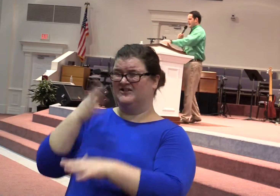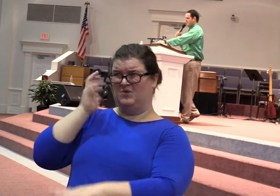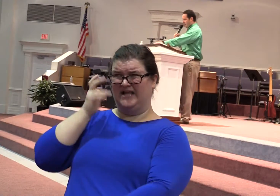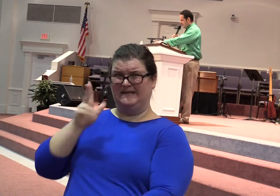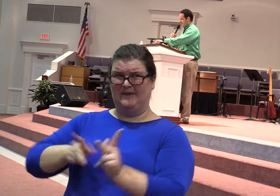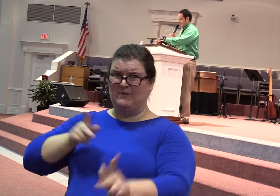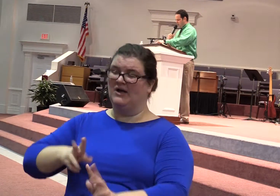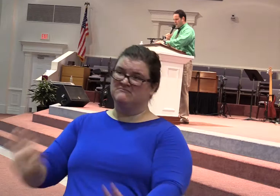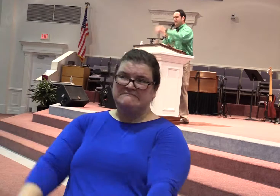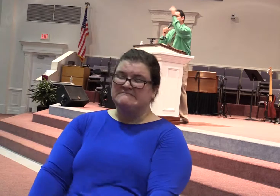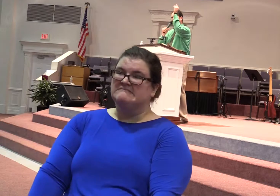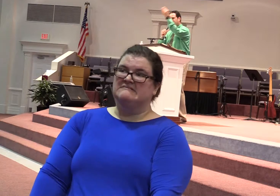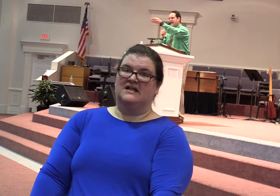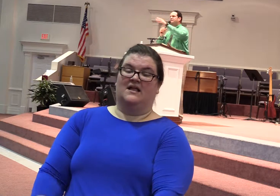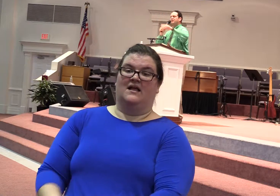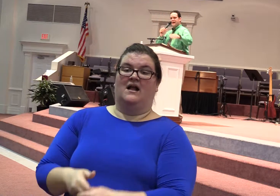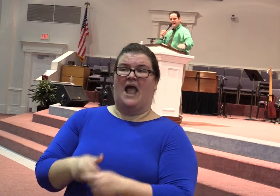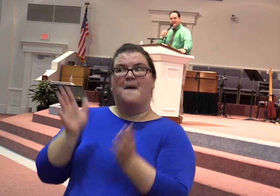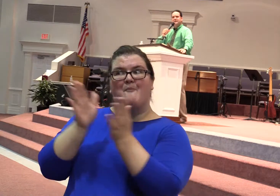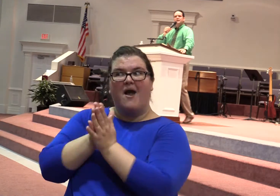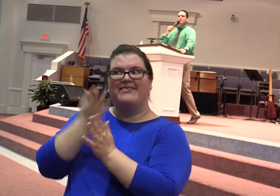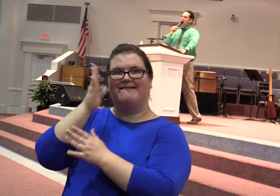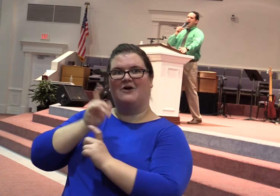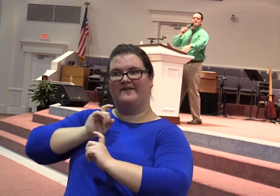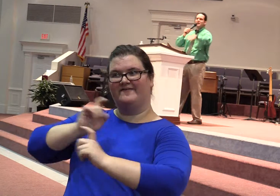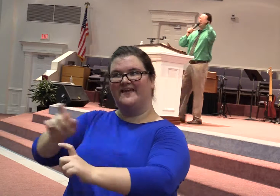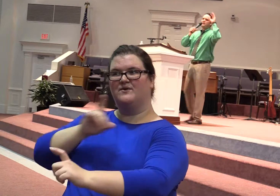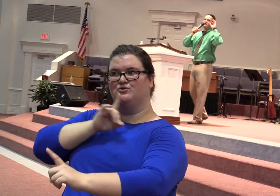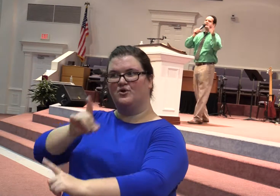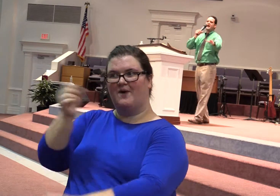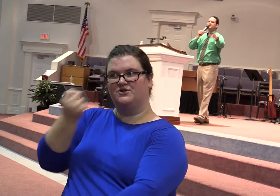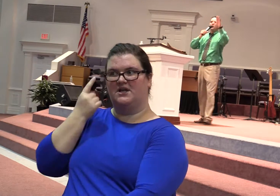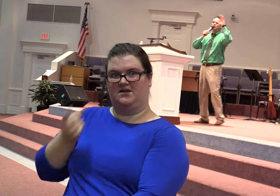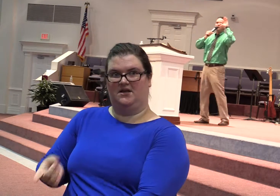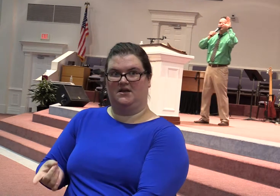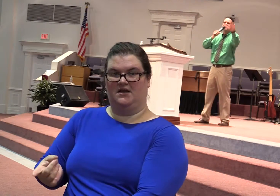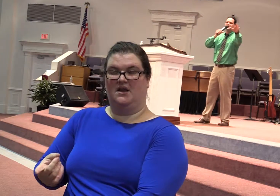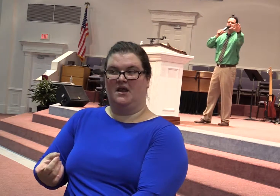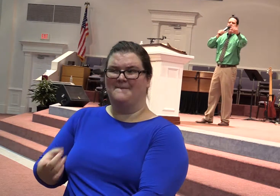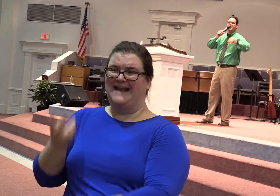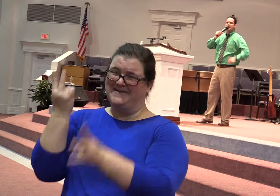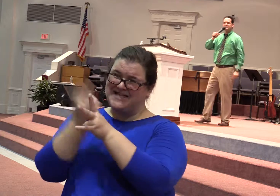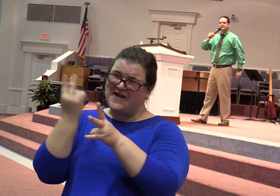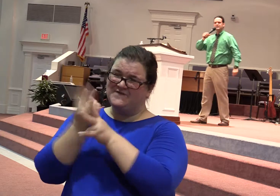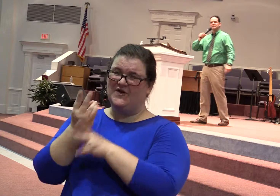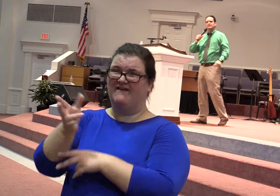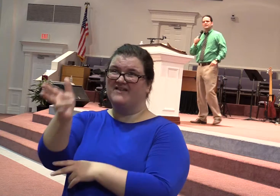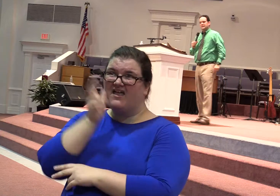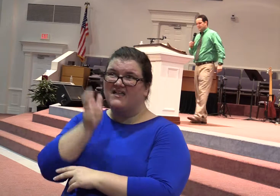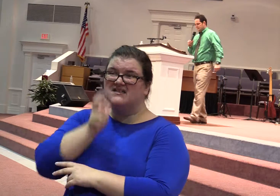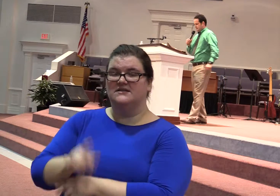Right. And I pray that the Lord will give them the revelation. Amen. Amen. But I'm very careful of listening to them.